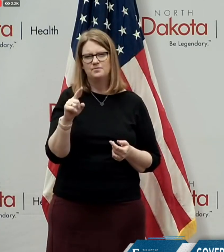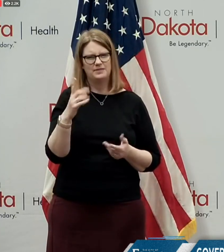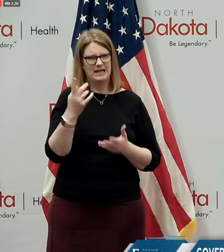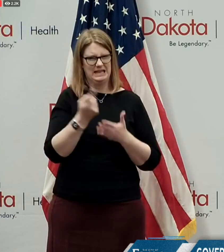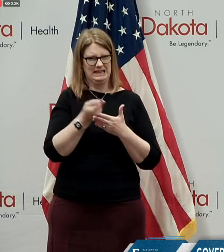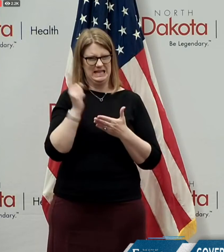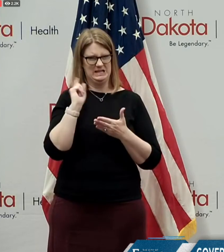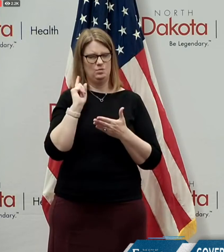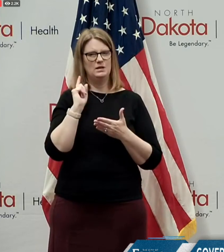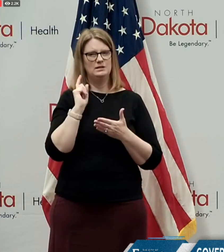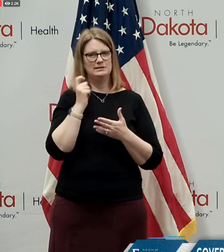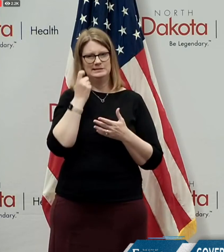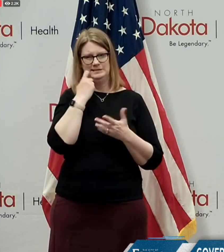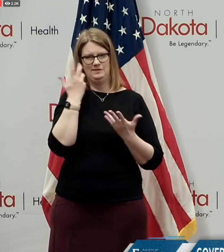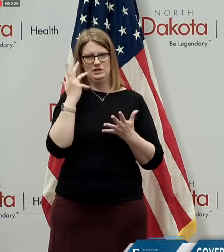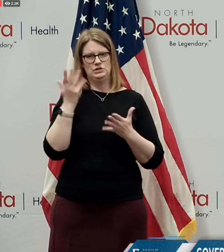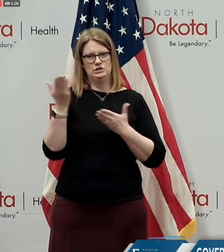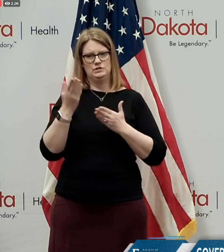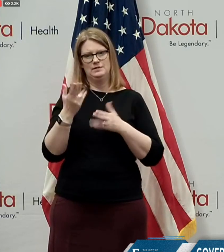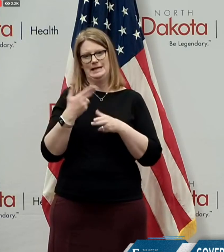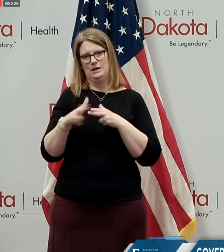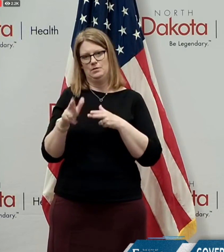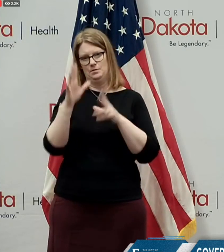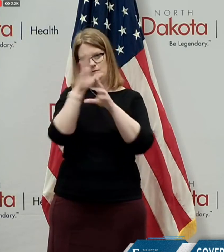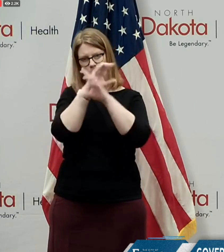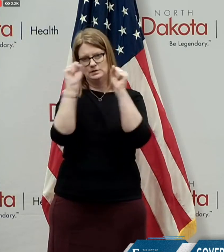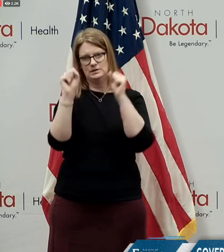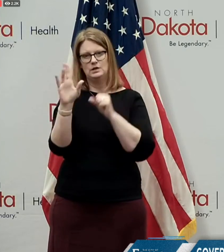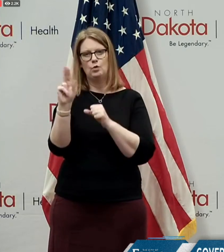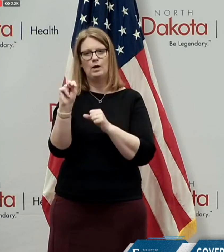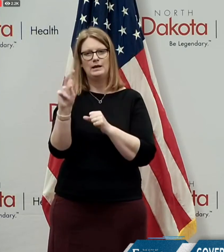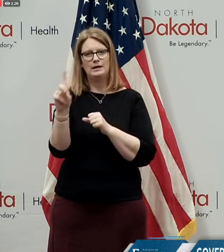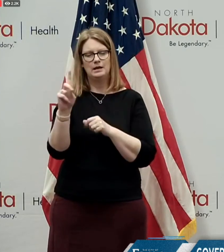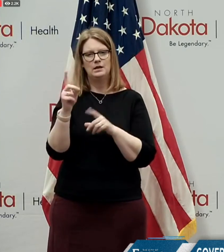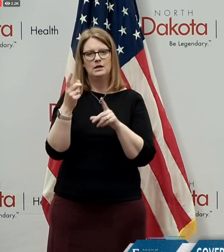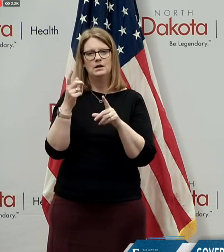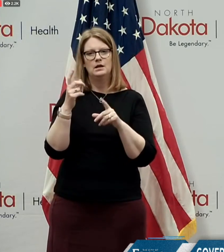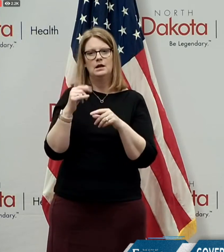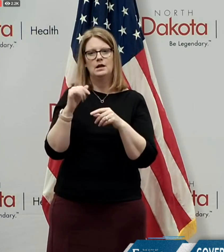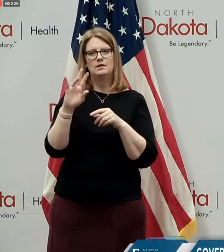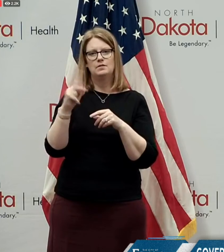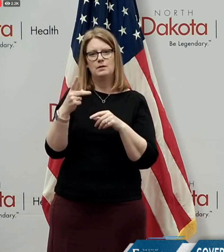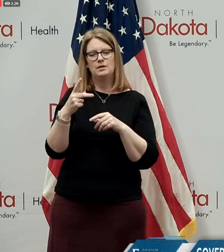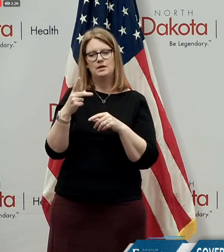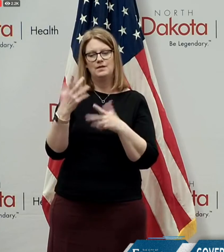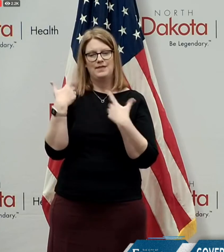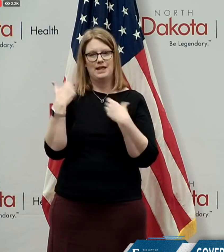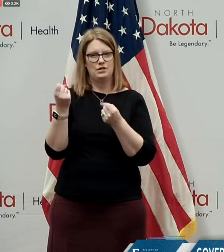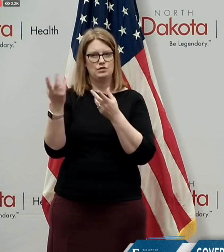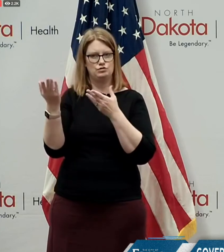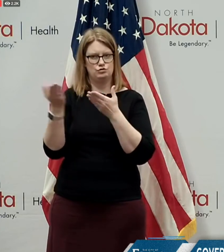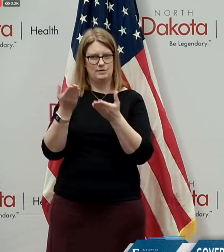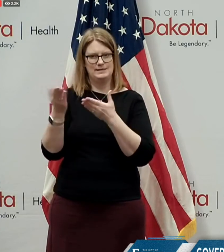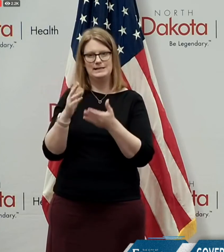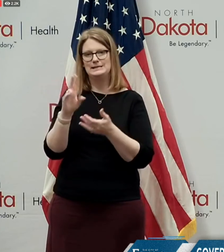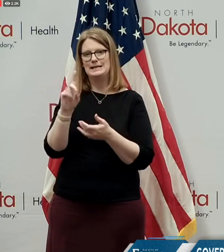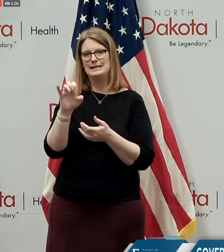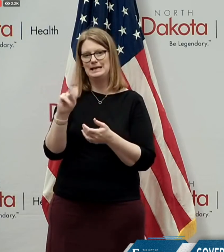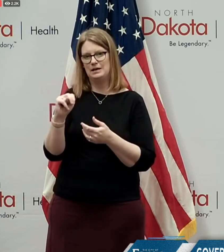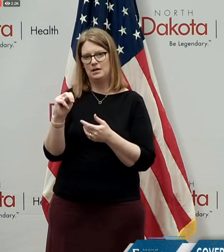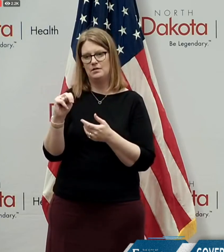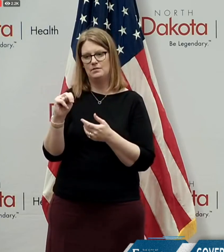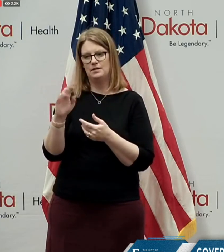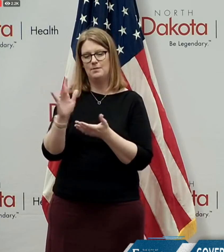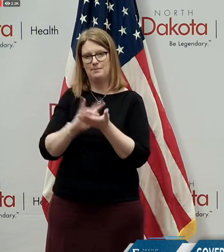just completed his service as the interim president of UND and is still the VP of Health Services and Dean of the Med School at the University of North